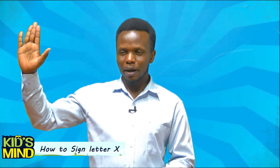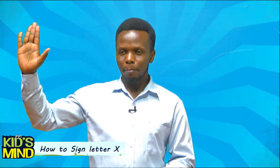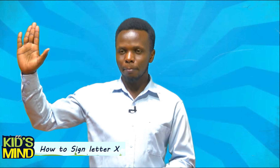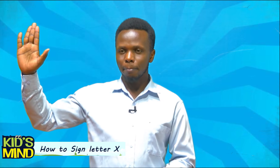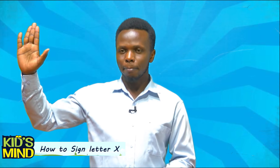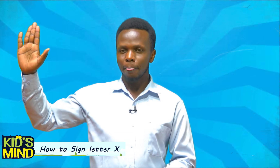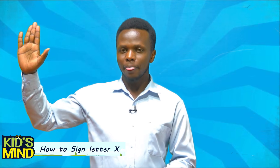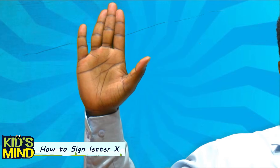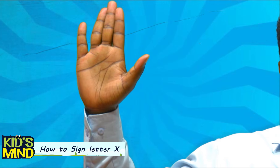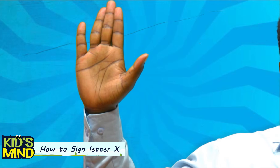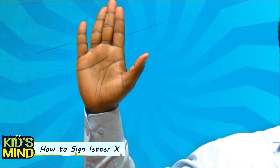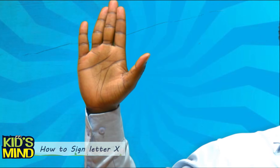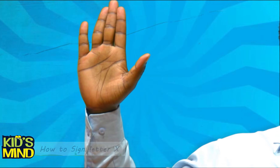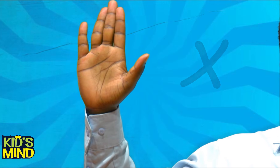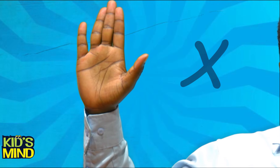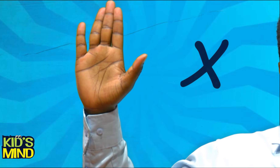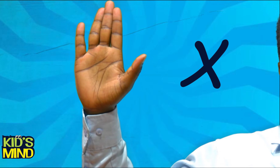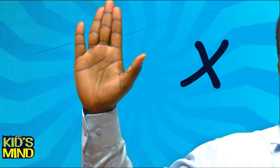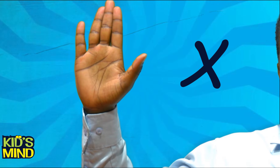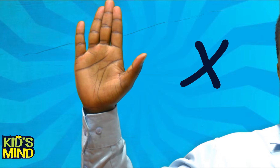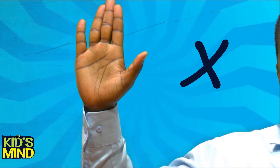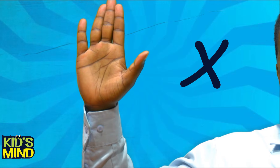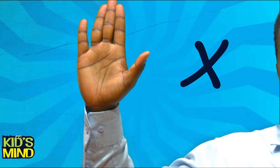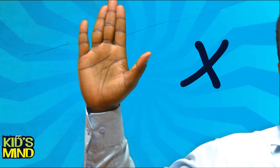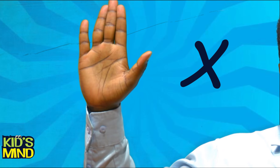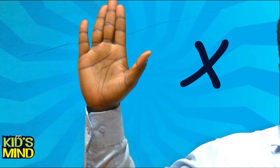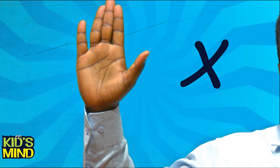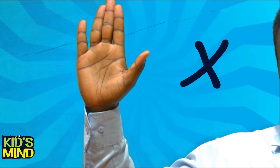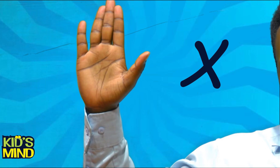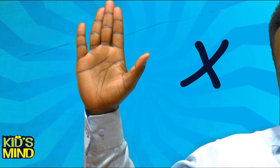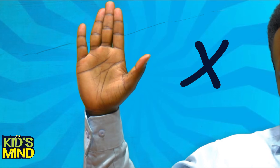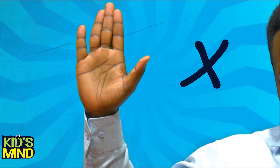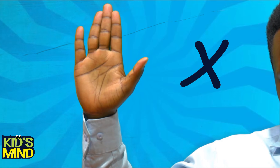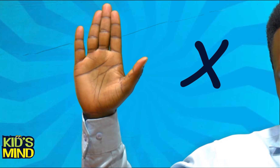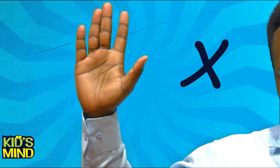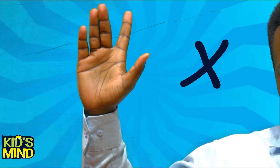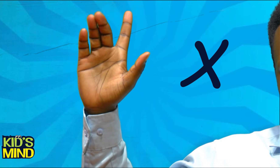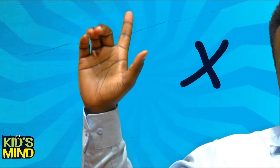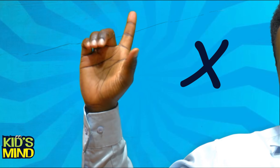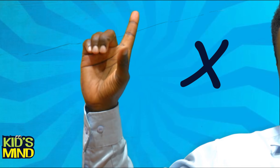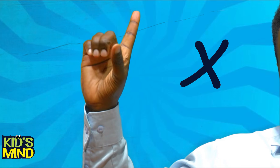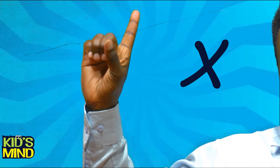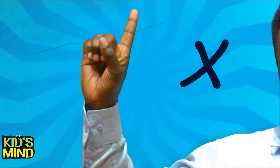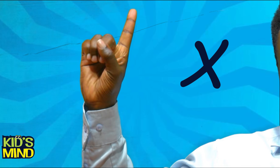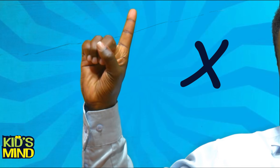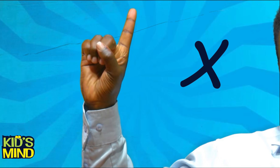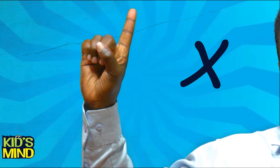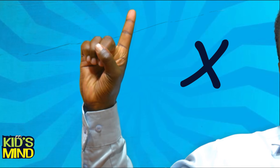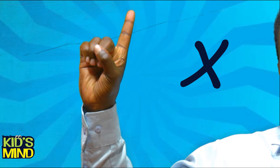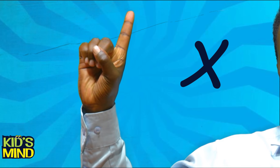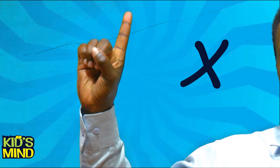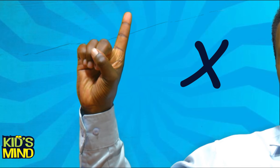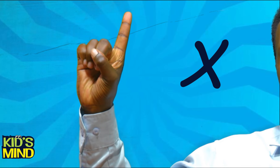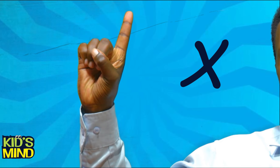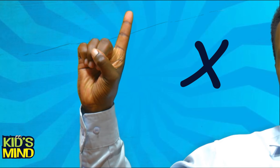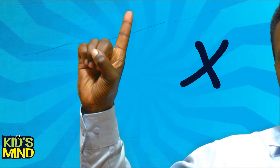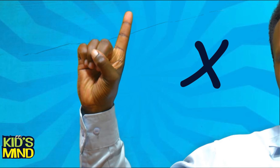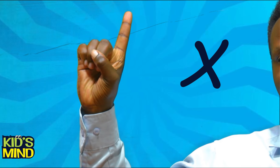palm, then you fold 4 fingers like this. You remain with extended